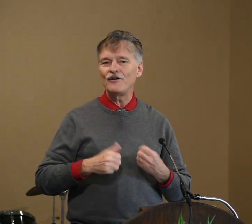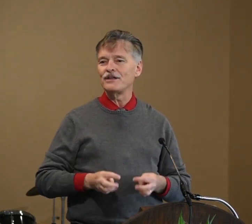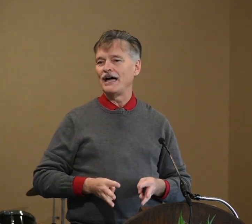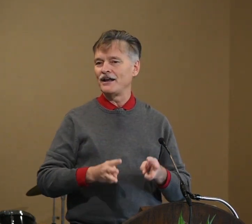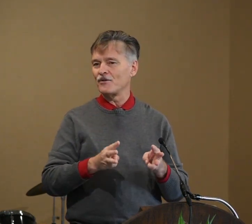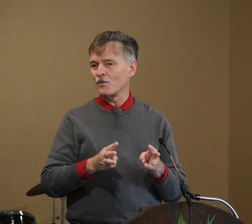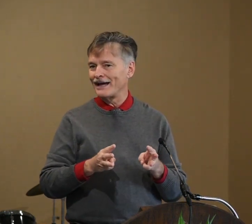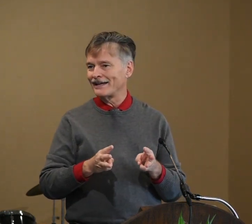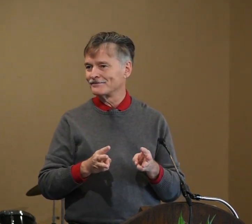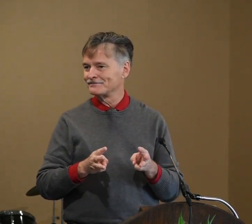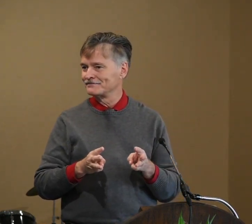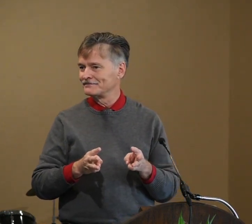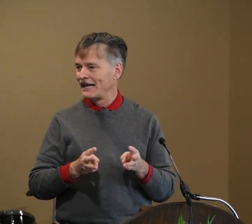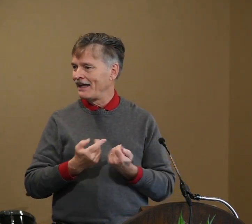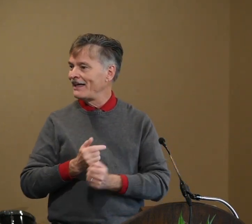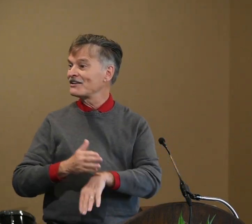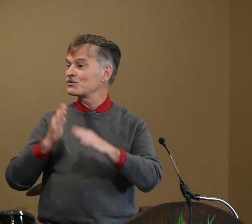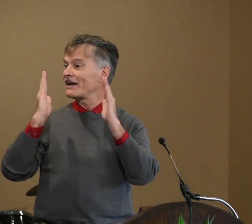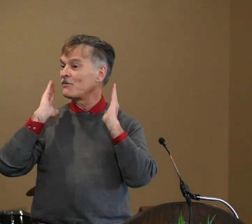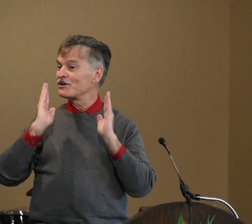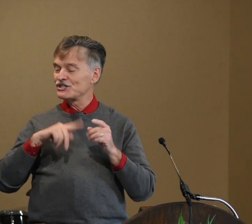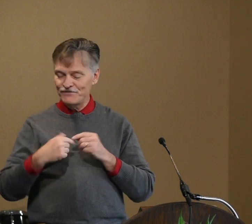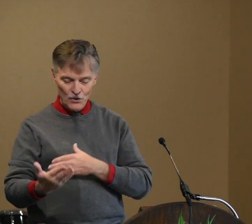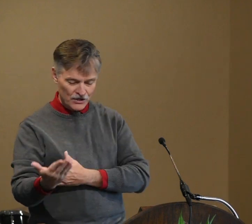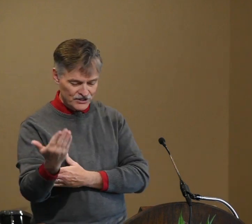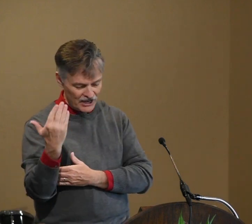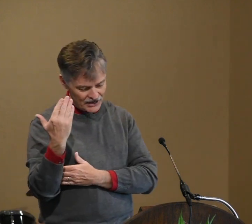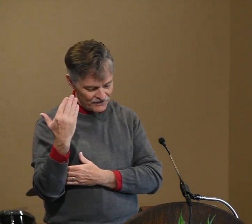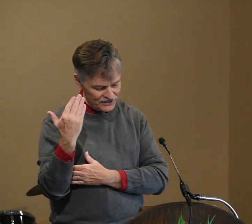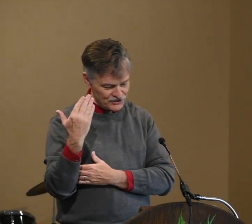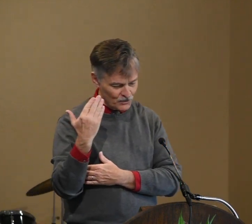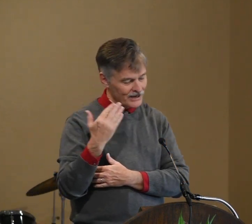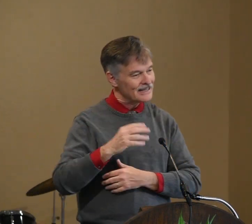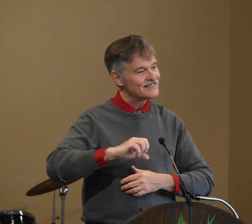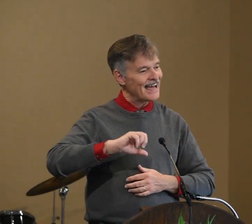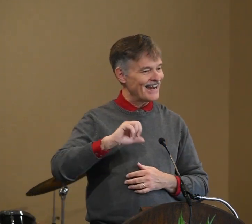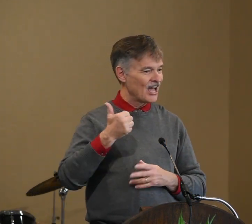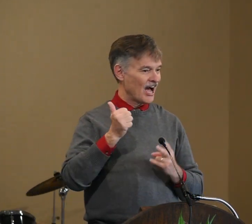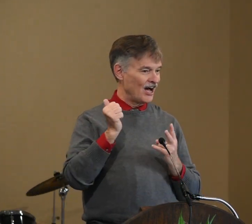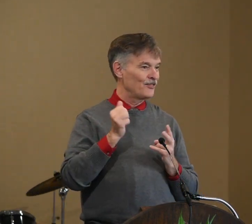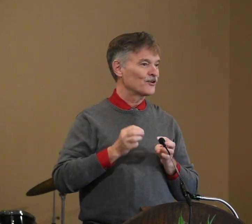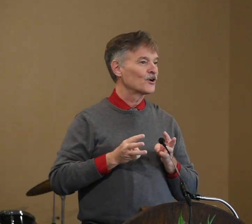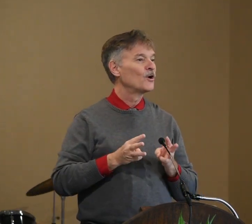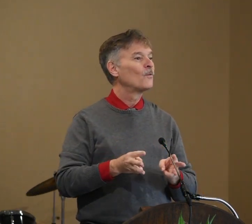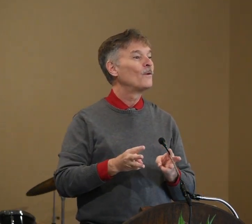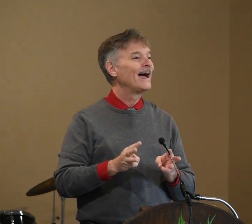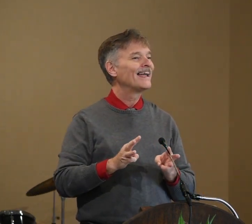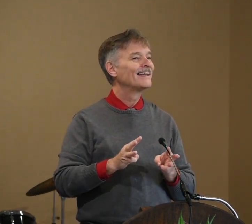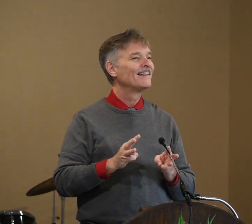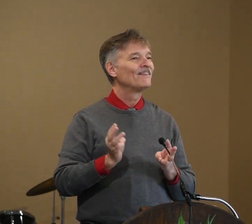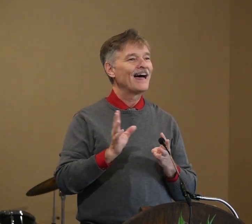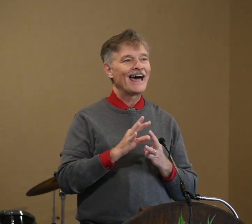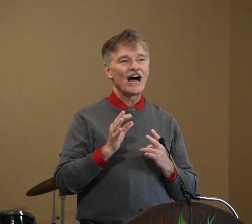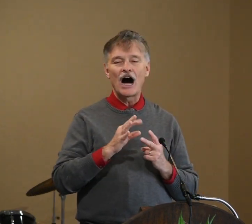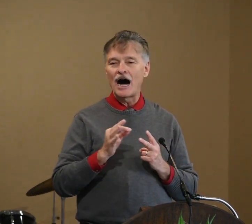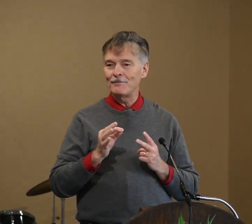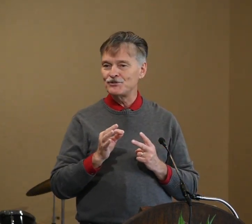found another way. Thank you, Lord. And that's what I want us to focus on this morning, is that other way, that